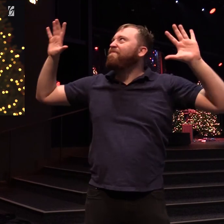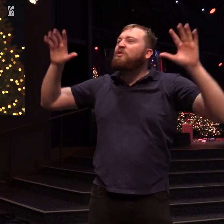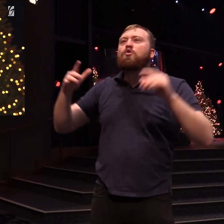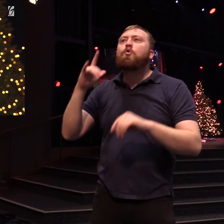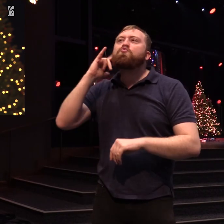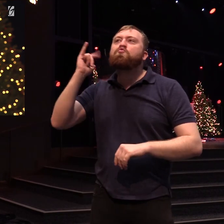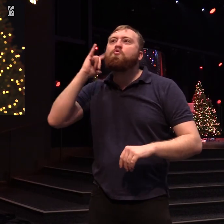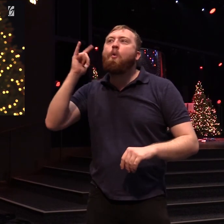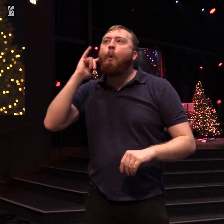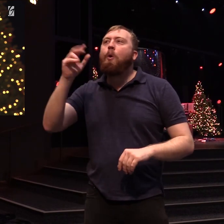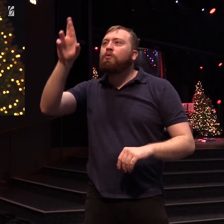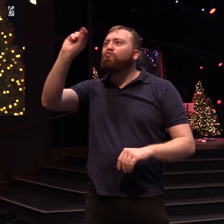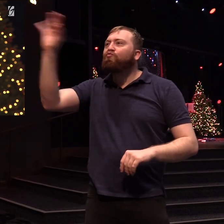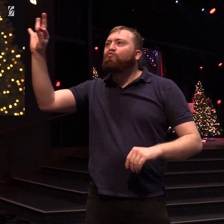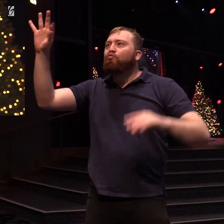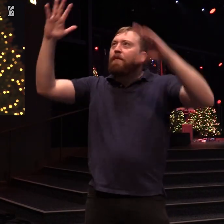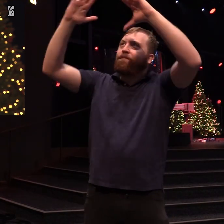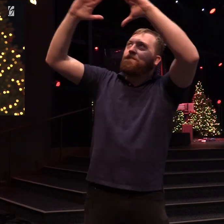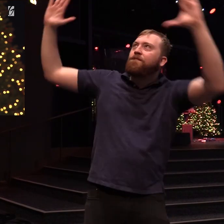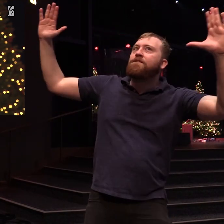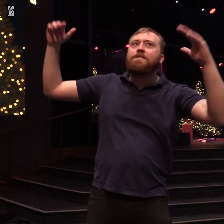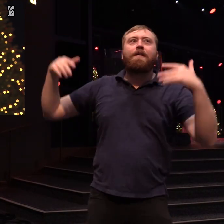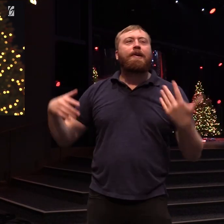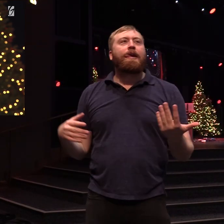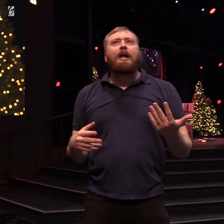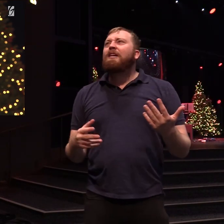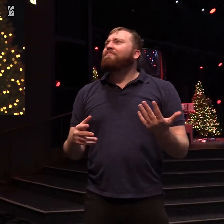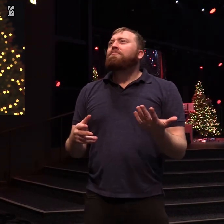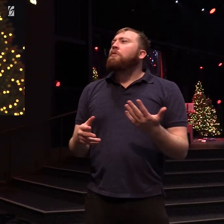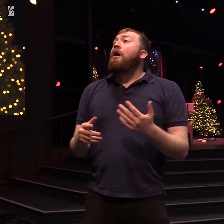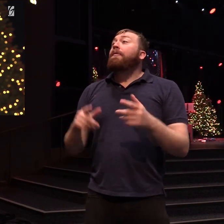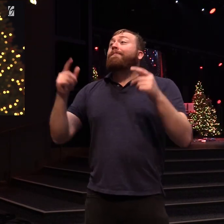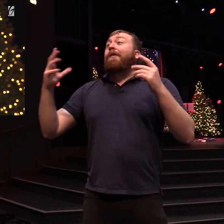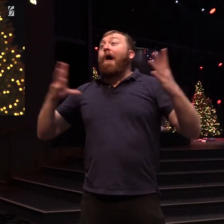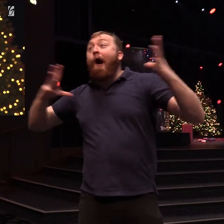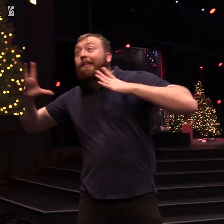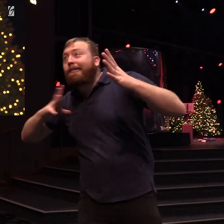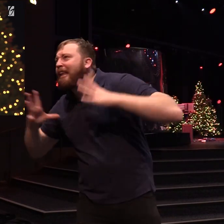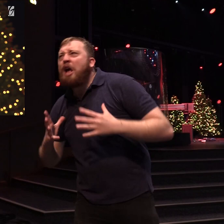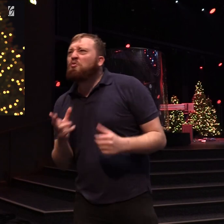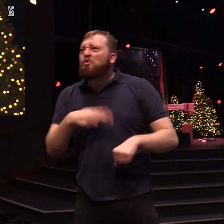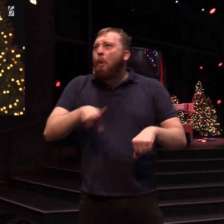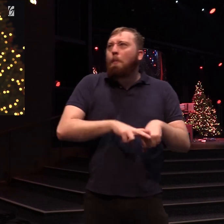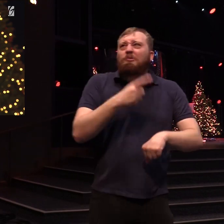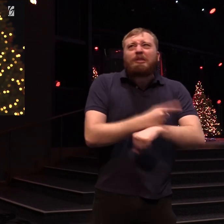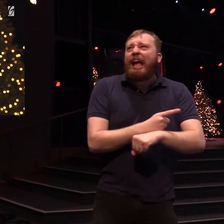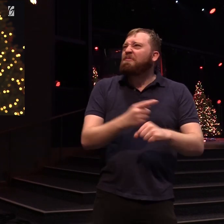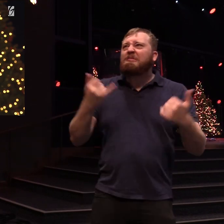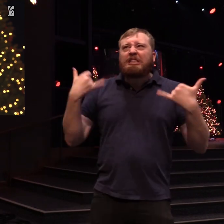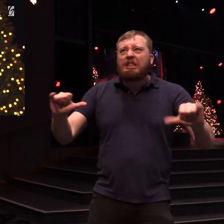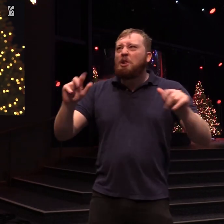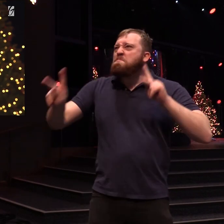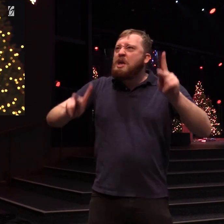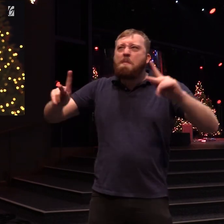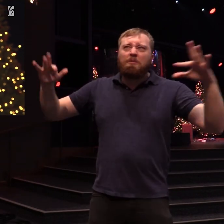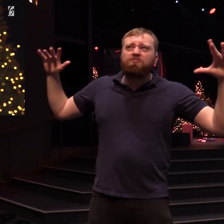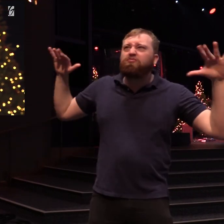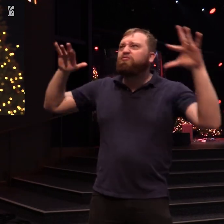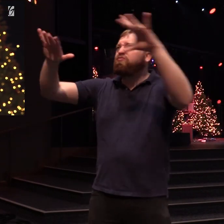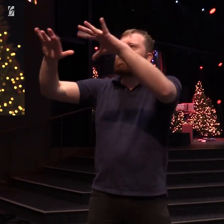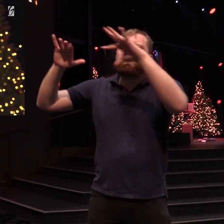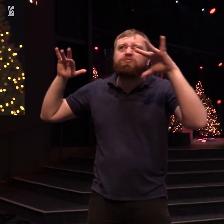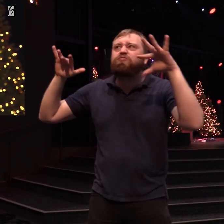on non-holidays, the streets were full of worshipers and pilgrims. And somewhere, in spite of the